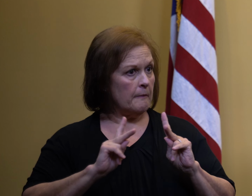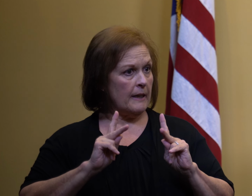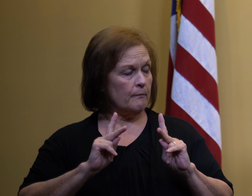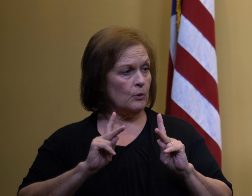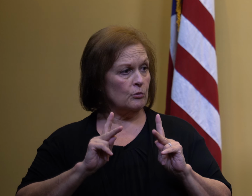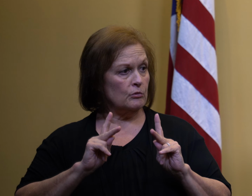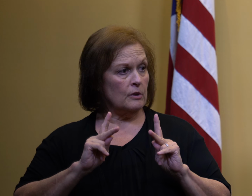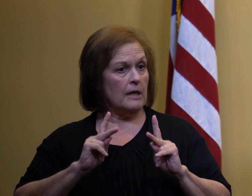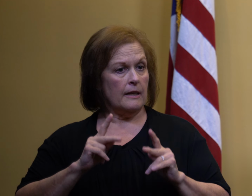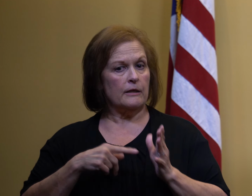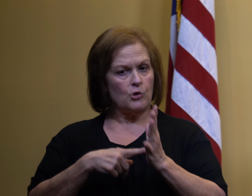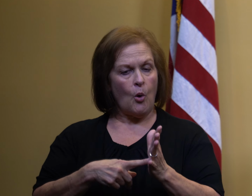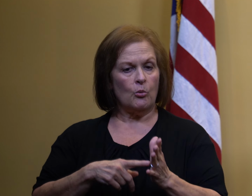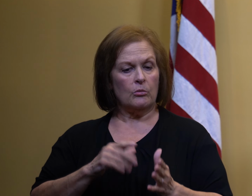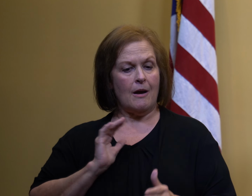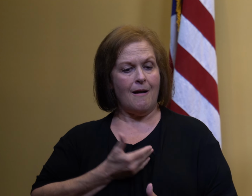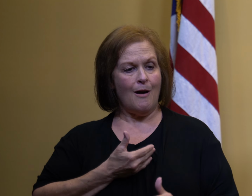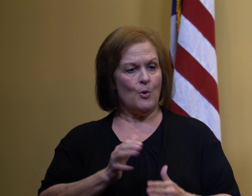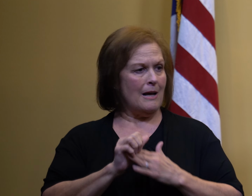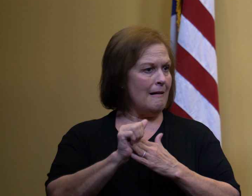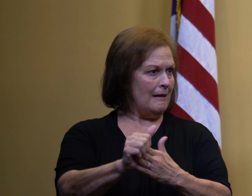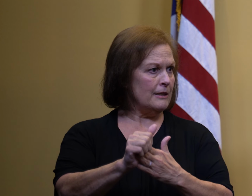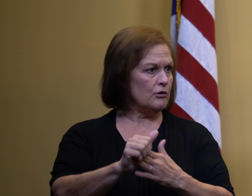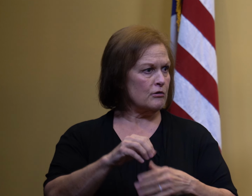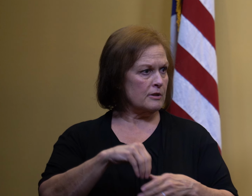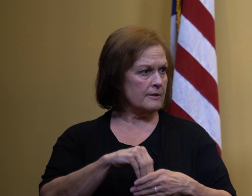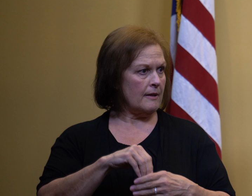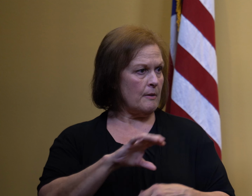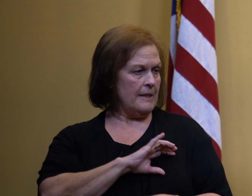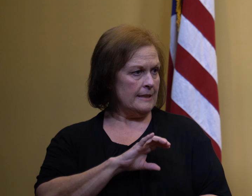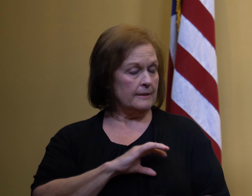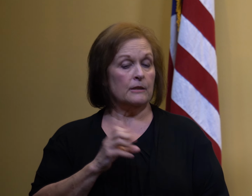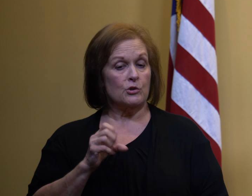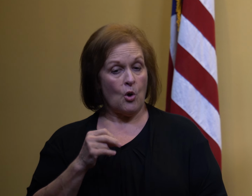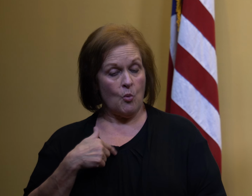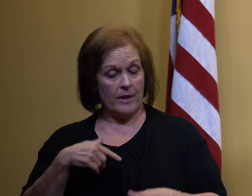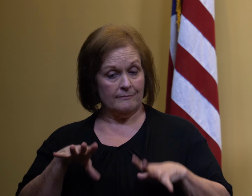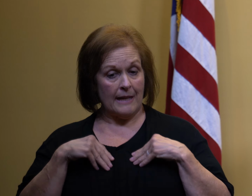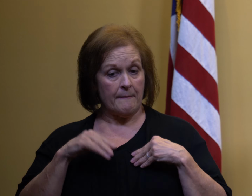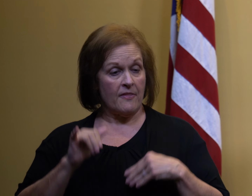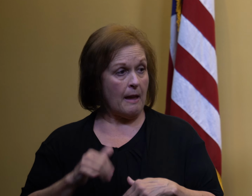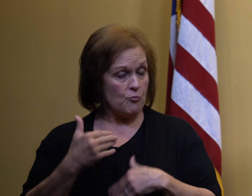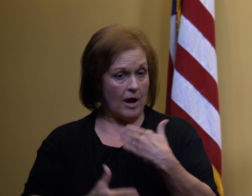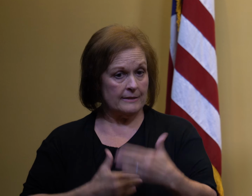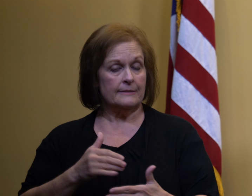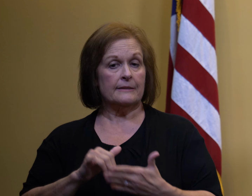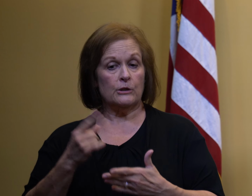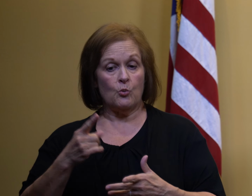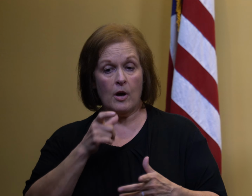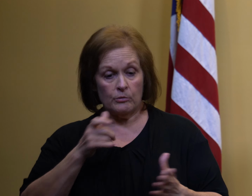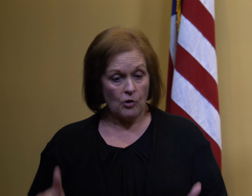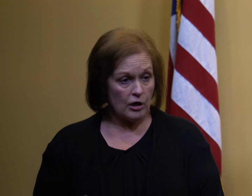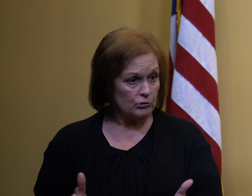relative to the leadership of the NOPD. And so with that, we have embarked upon a process that was, one, encouraged, one that